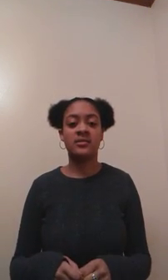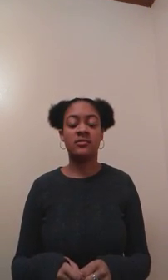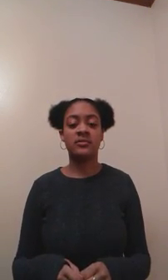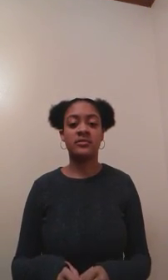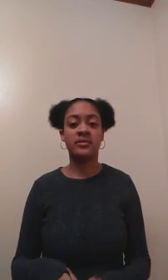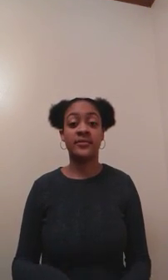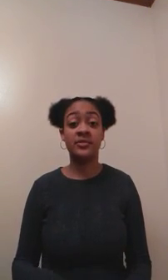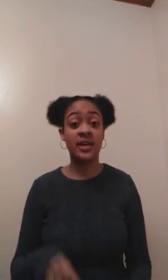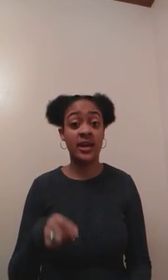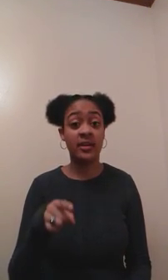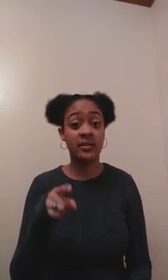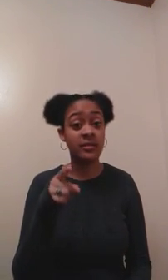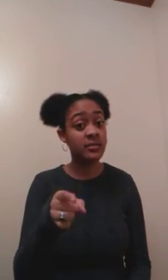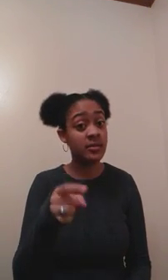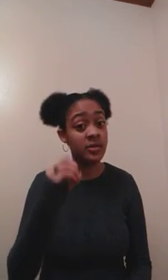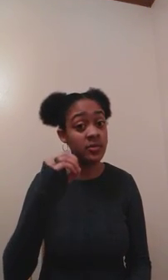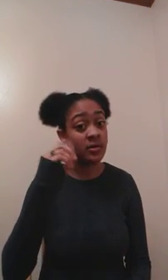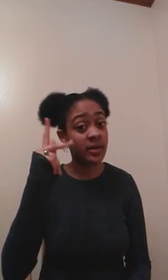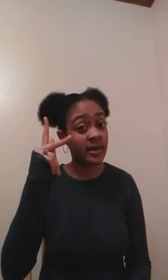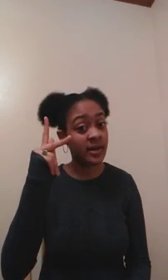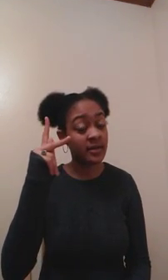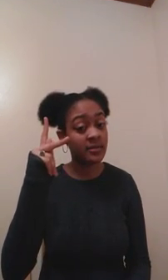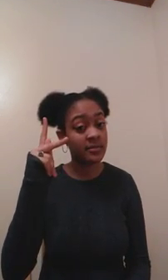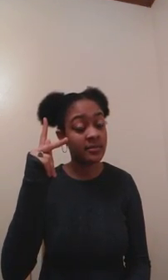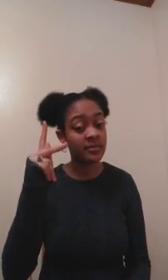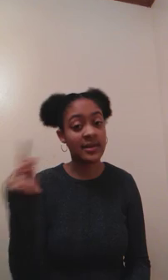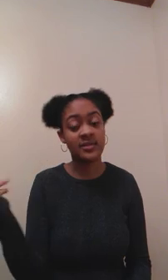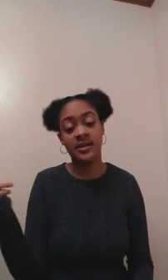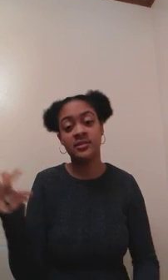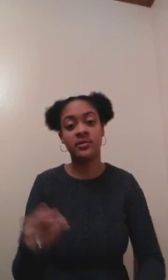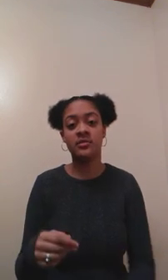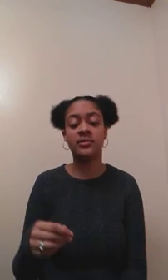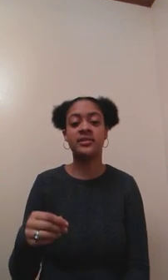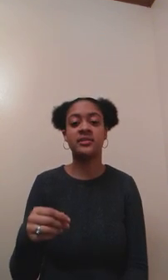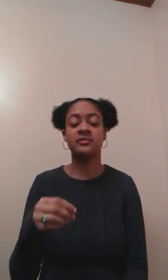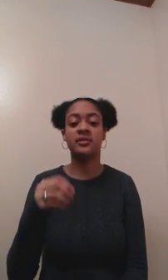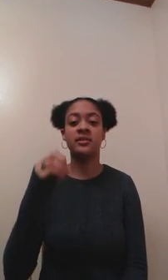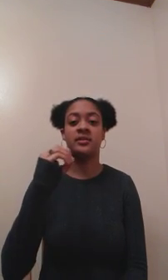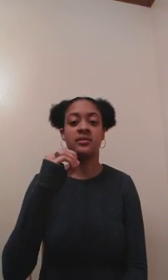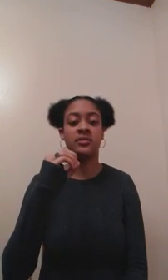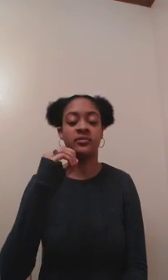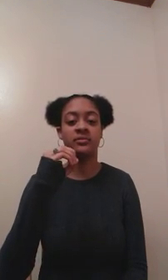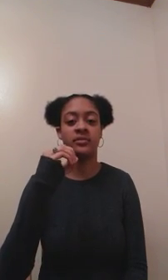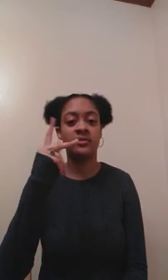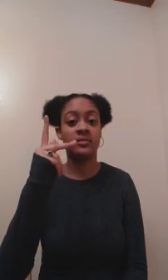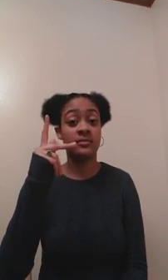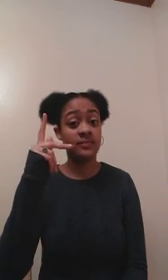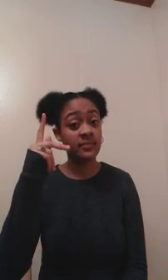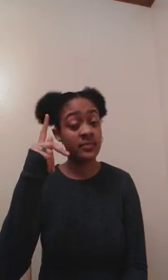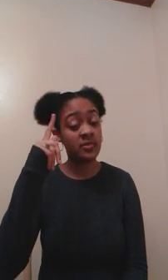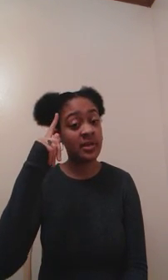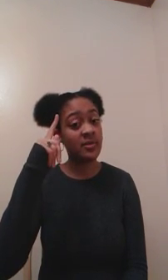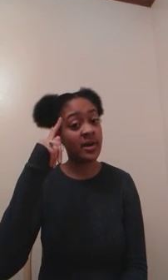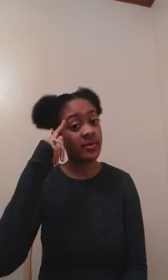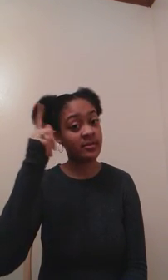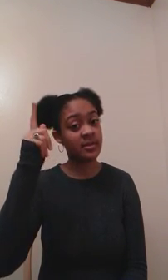So, if you're saying, you okay? That's a yes or a no question. So, you keep your eyebrows